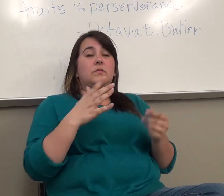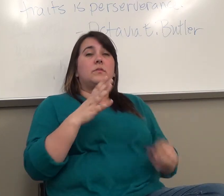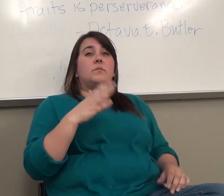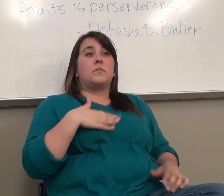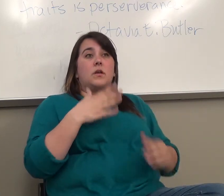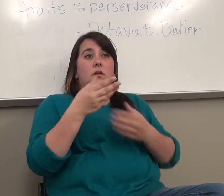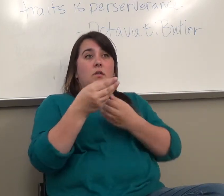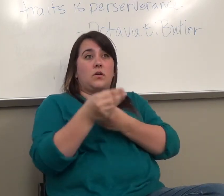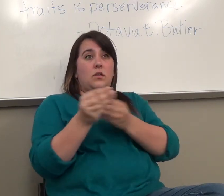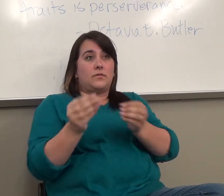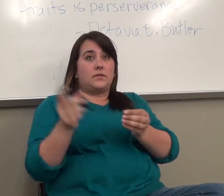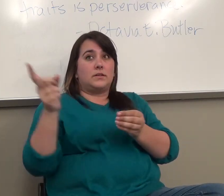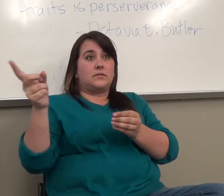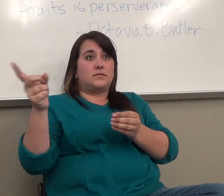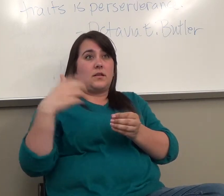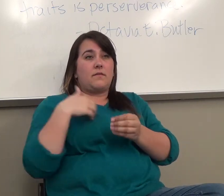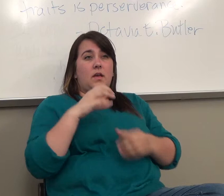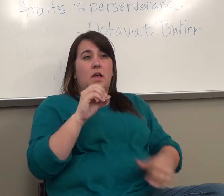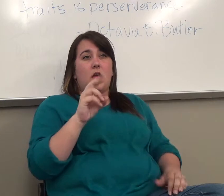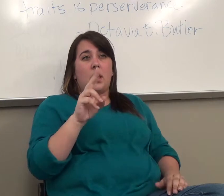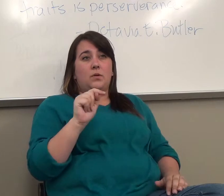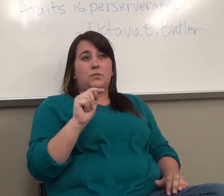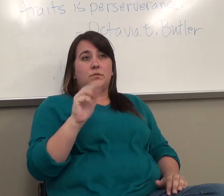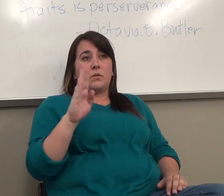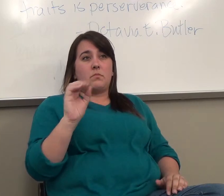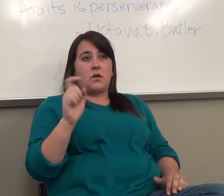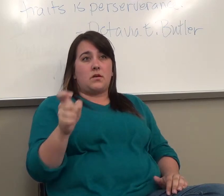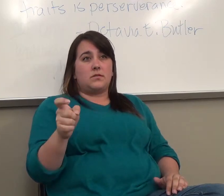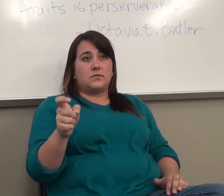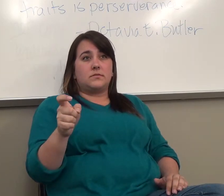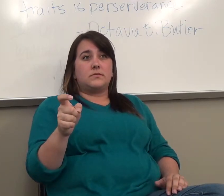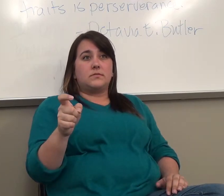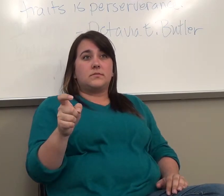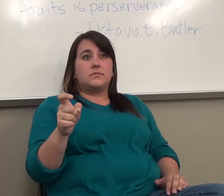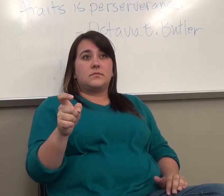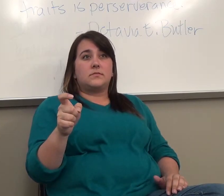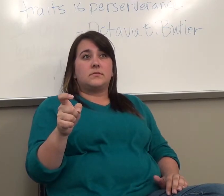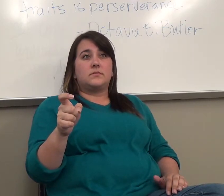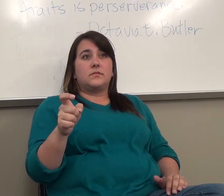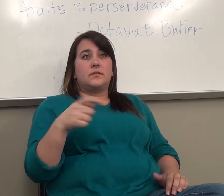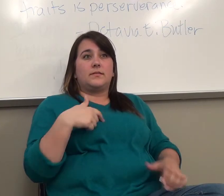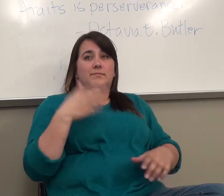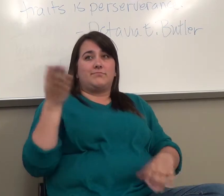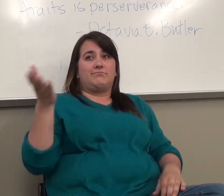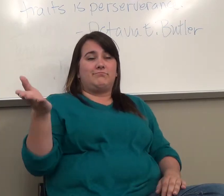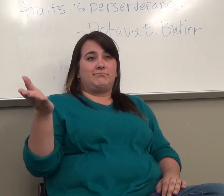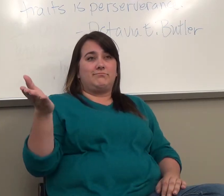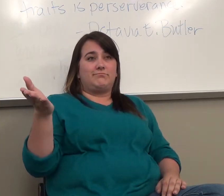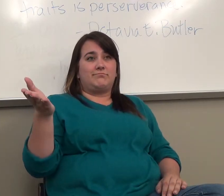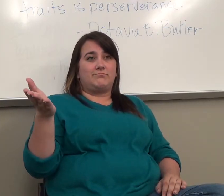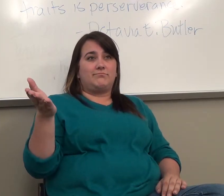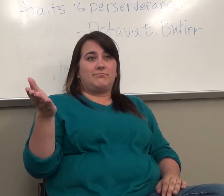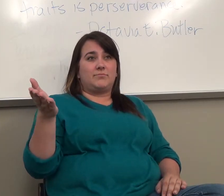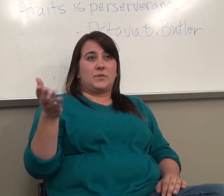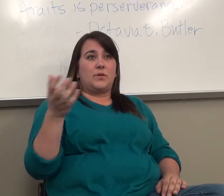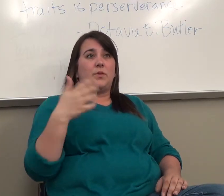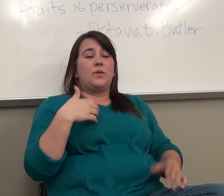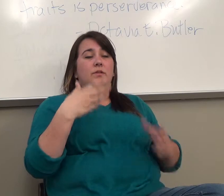my out box by my office. The box at the top, it says turn papers in, and there's another